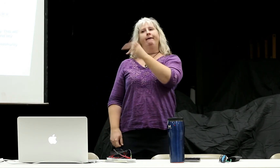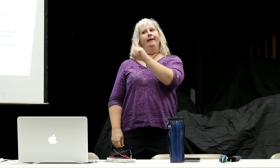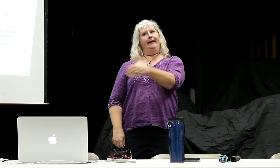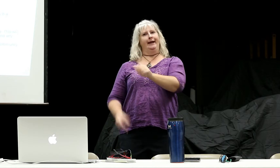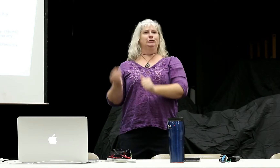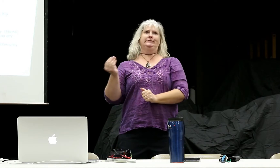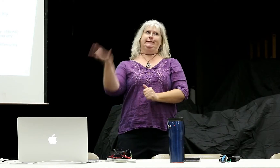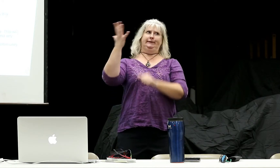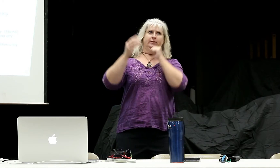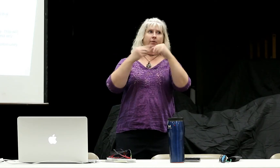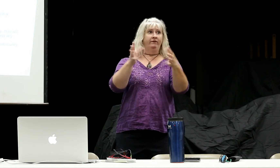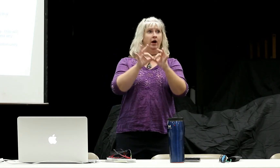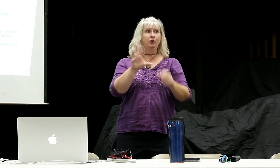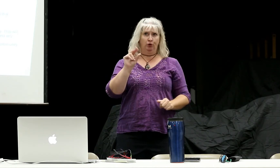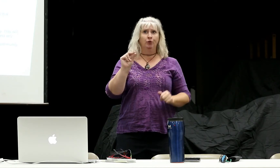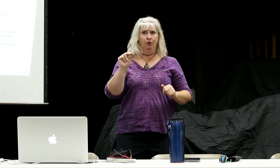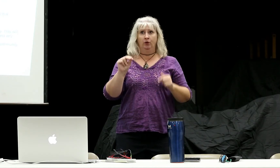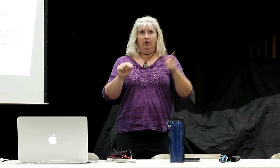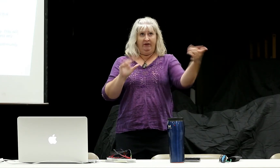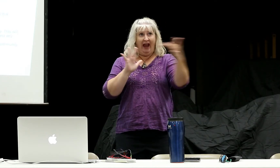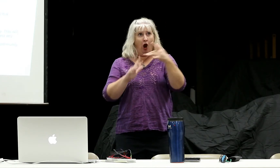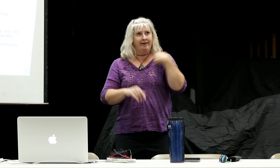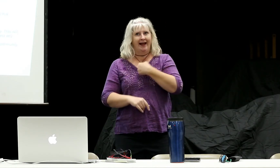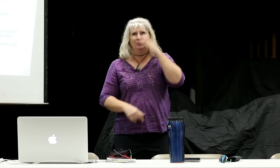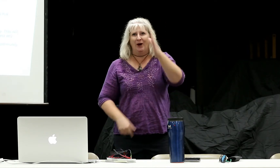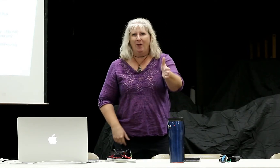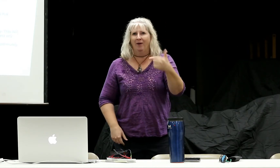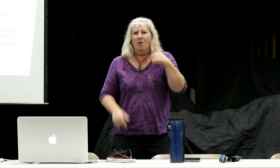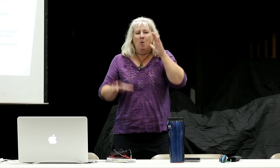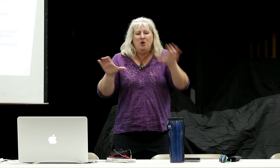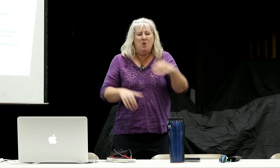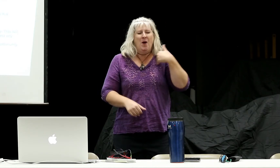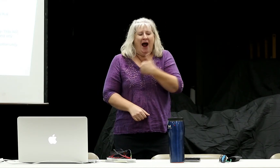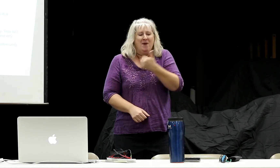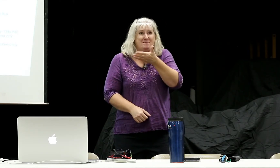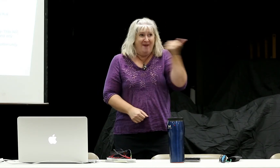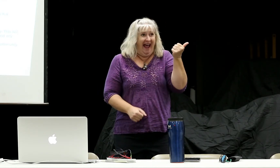I mean, I know that the Fresno Cancer Center